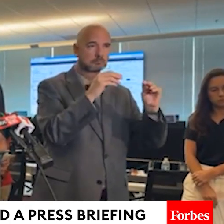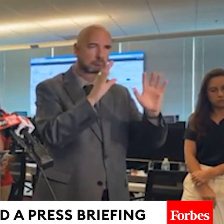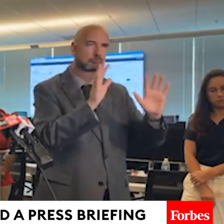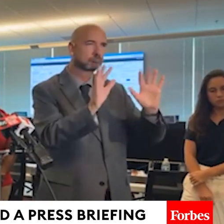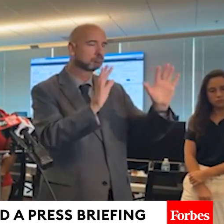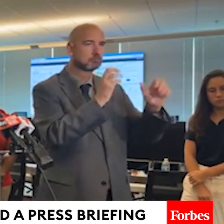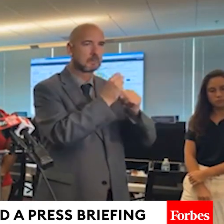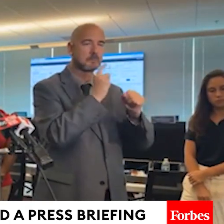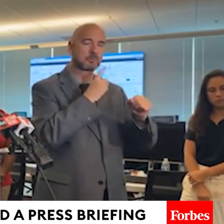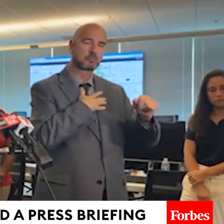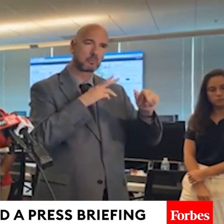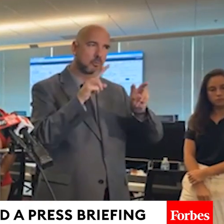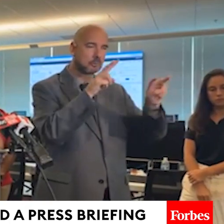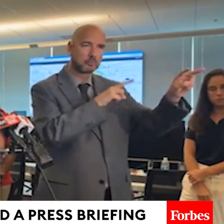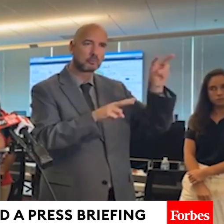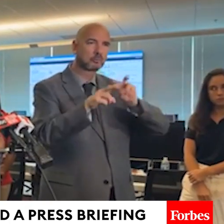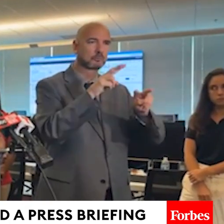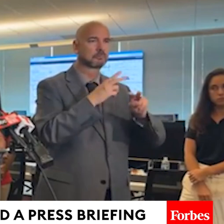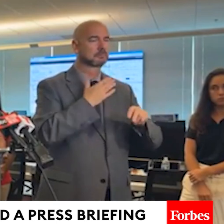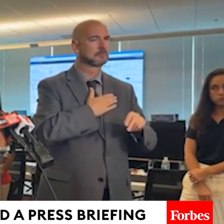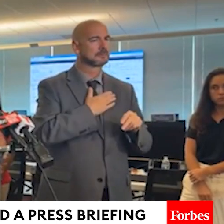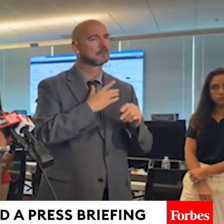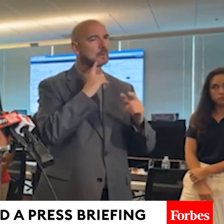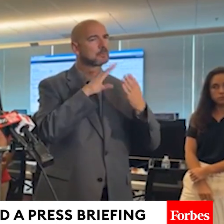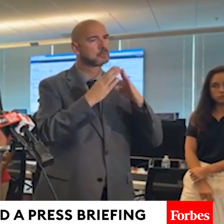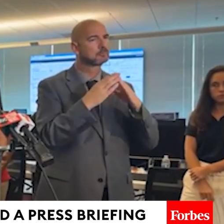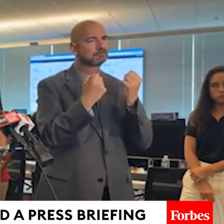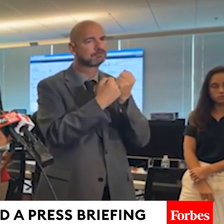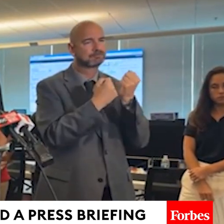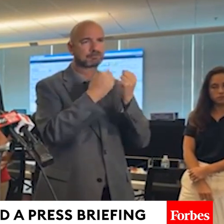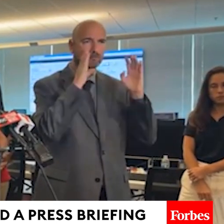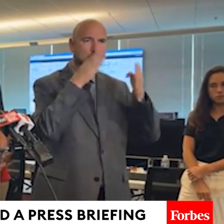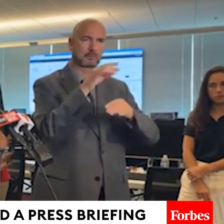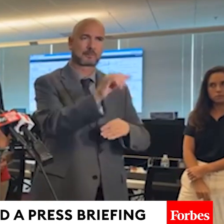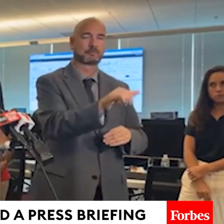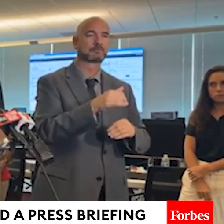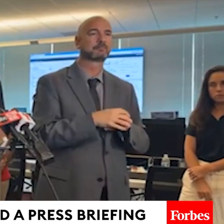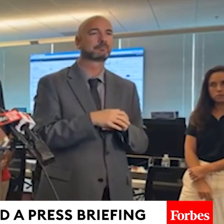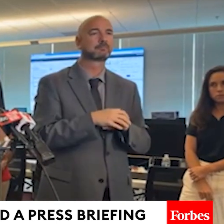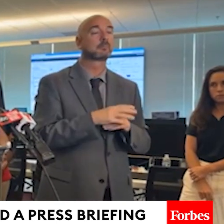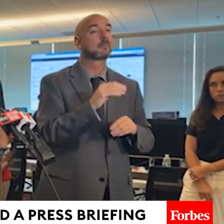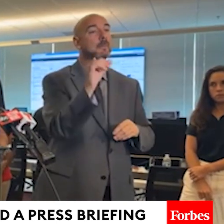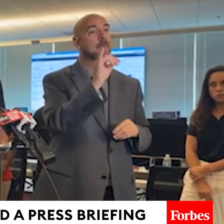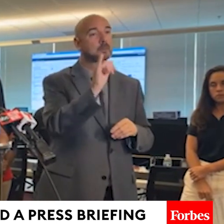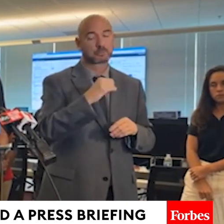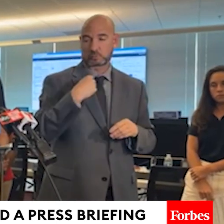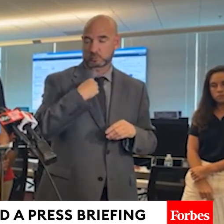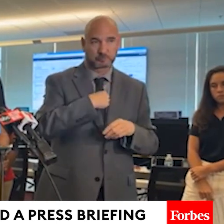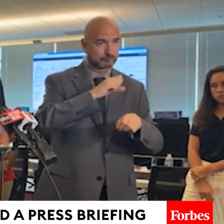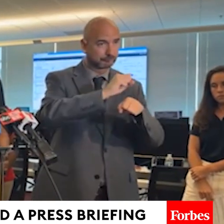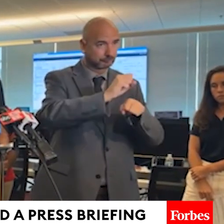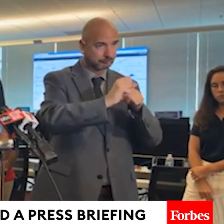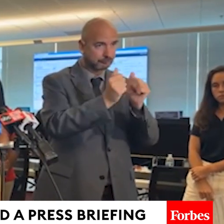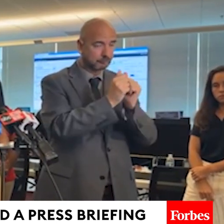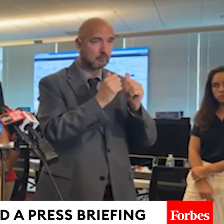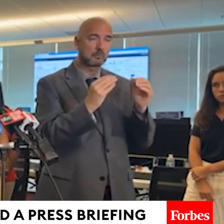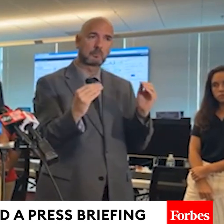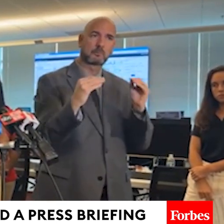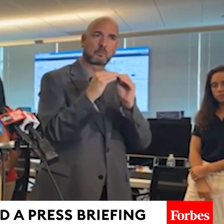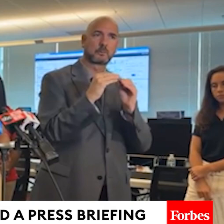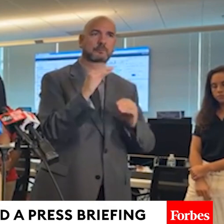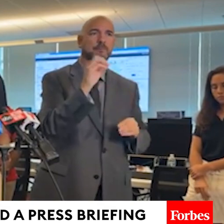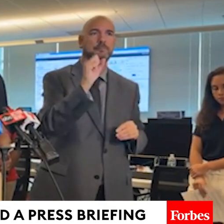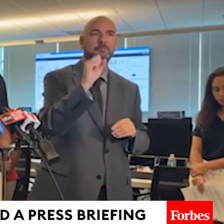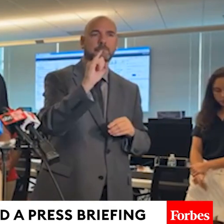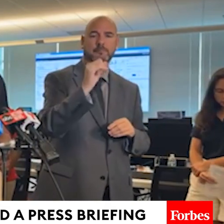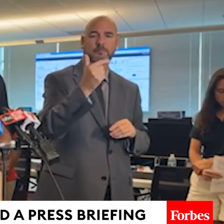community's cooperation on that. We're also working with extra signal crews. So as we speak, we